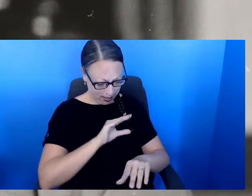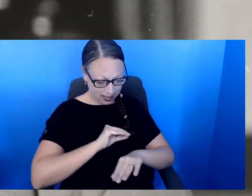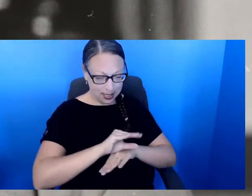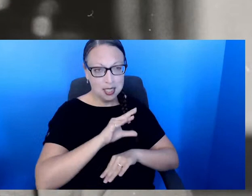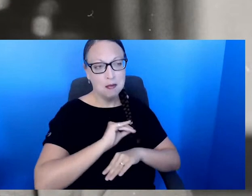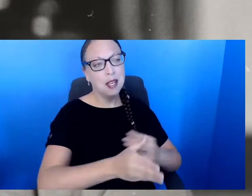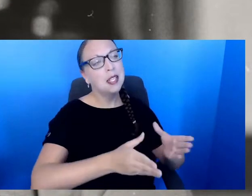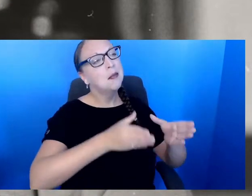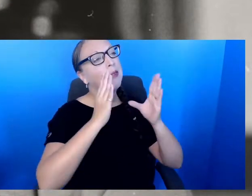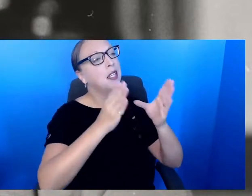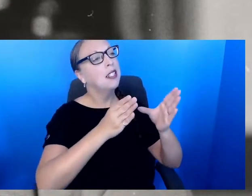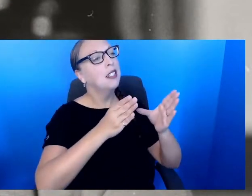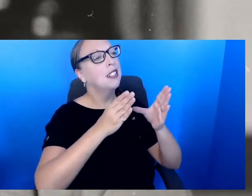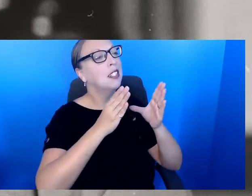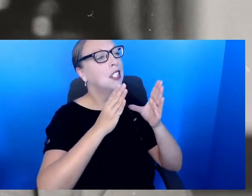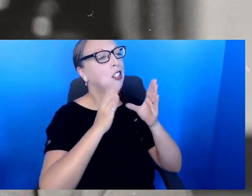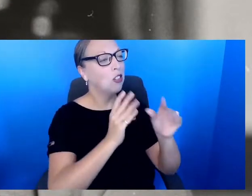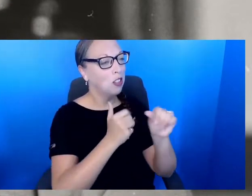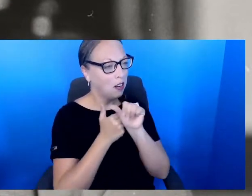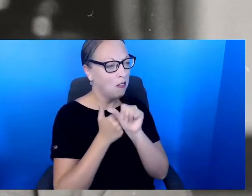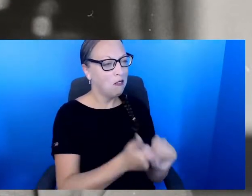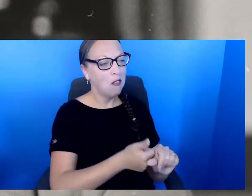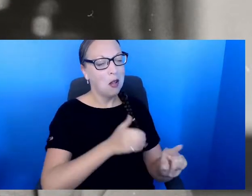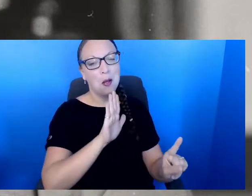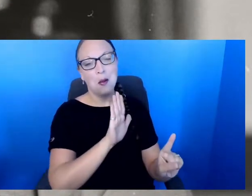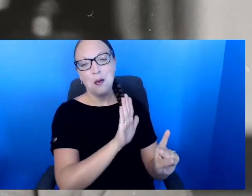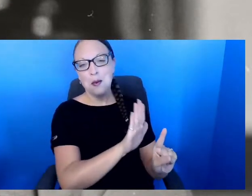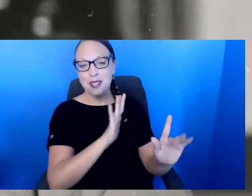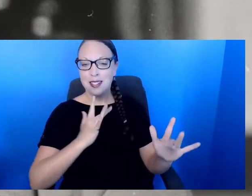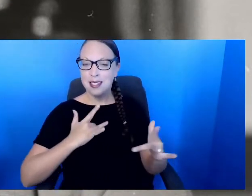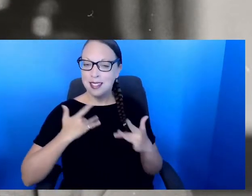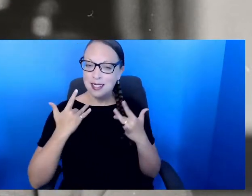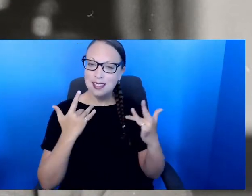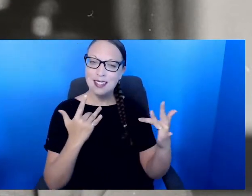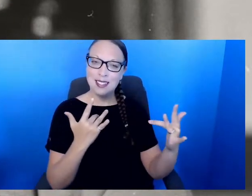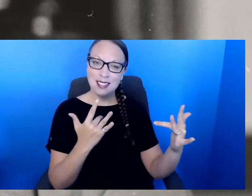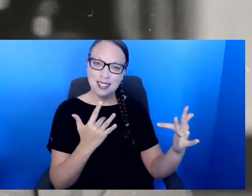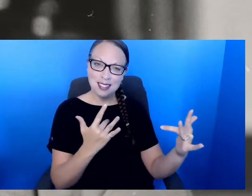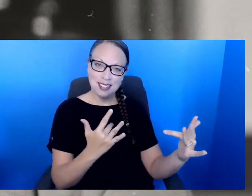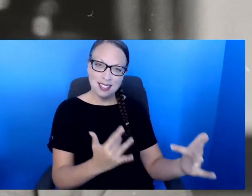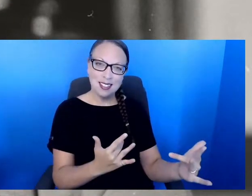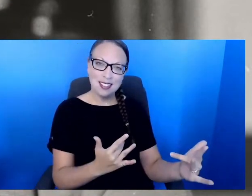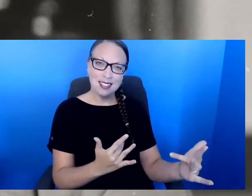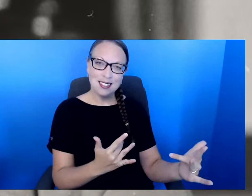And I'll follow his words, and I'll live by the standard he set.